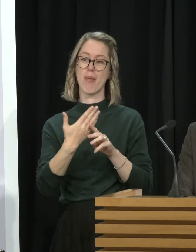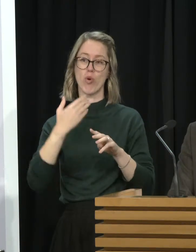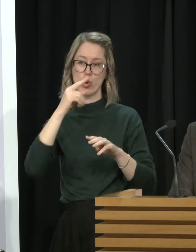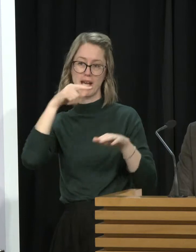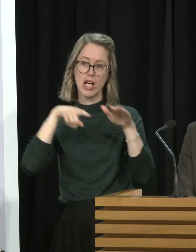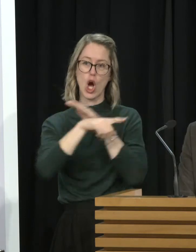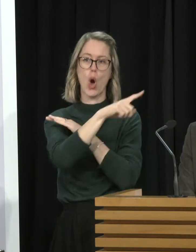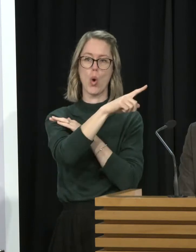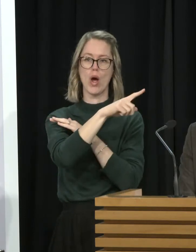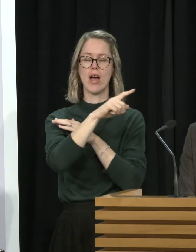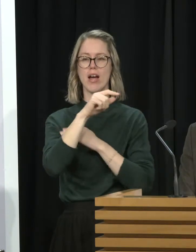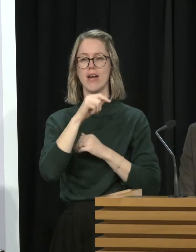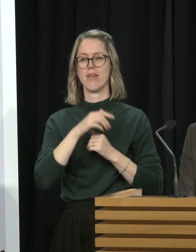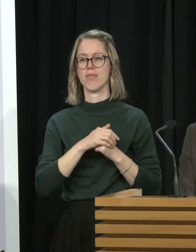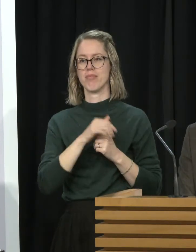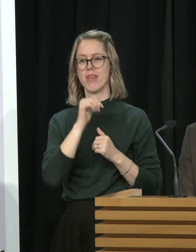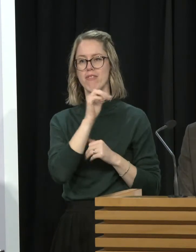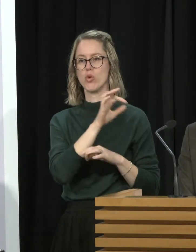for non-citizen travel.